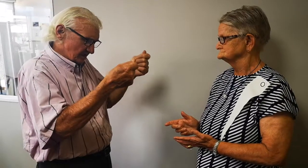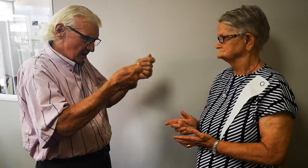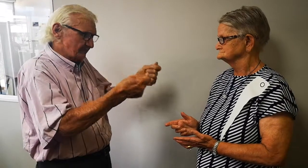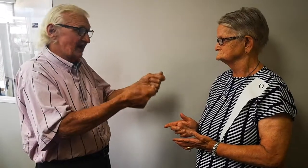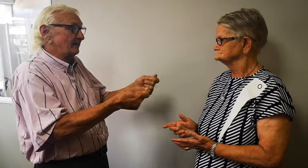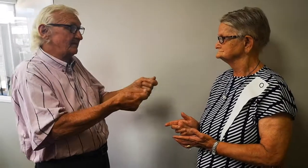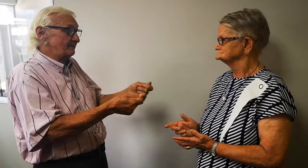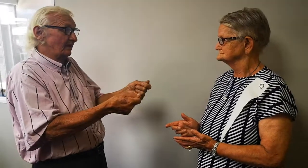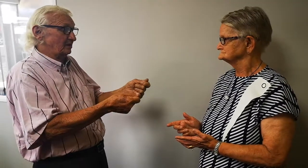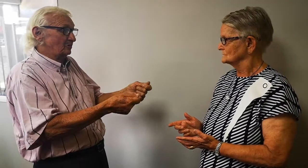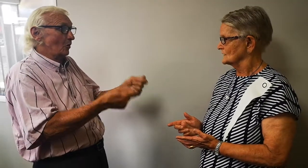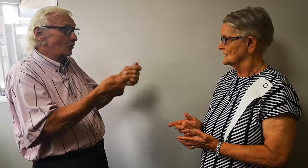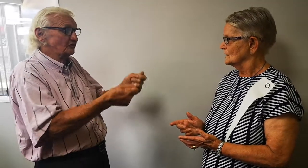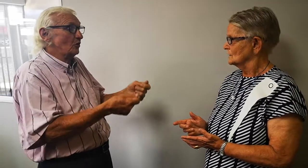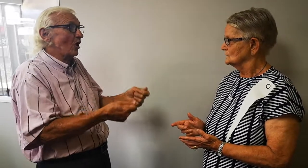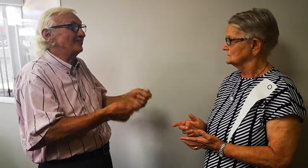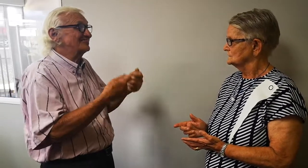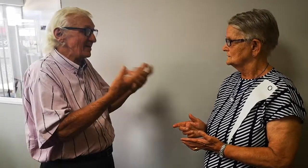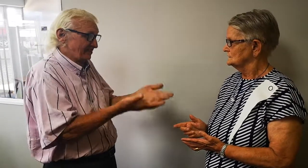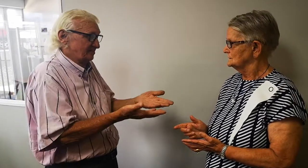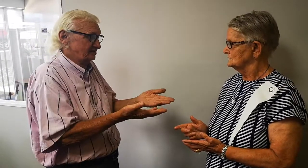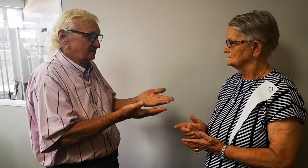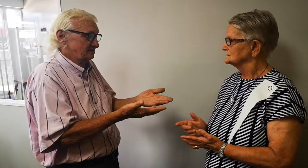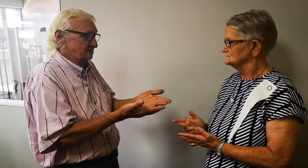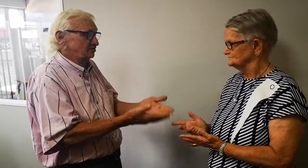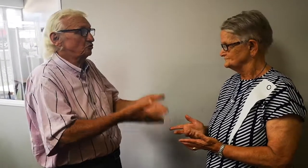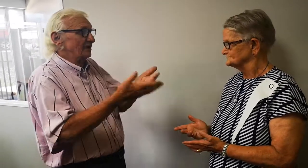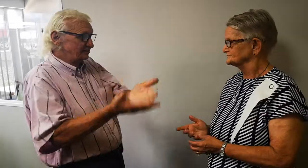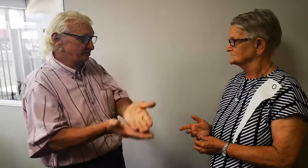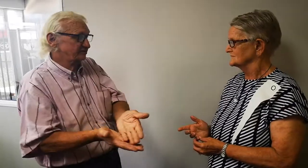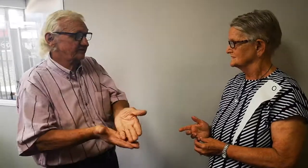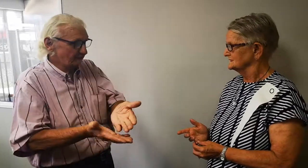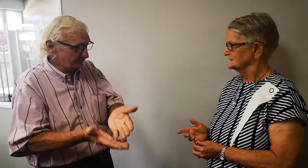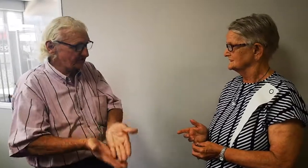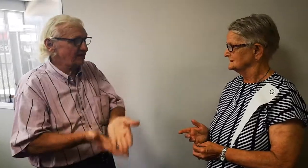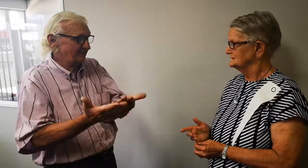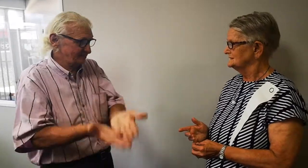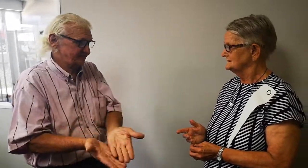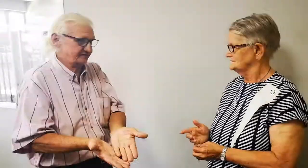help other people who also are deaf to enter a thing like this.